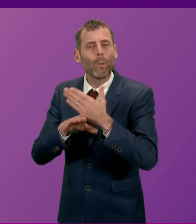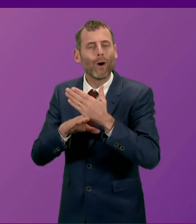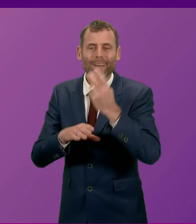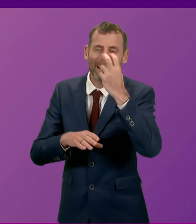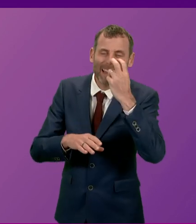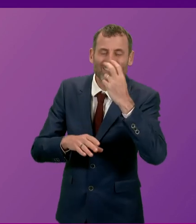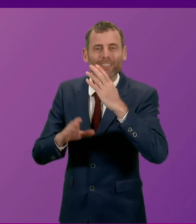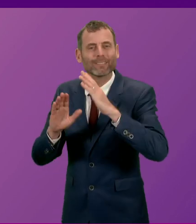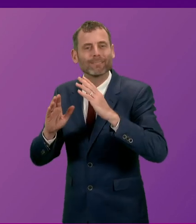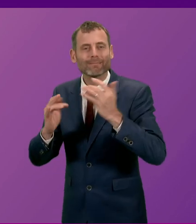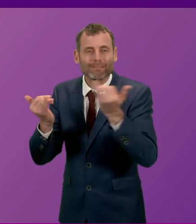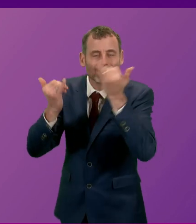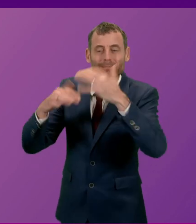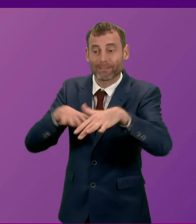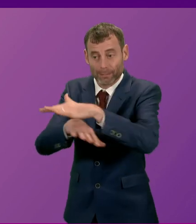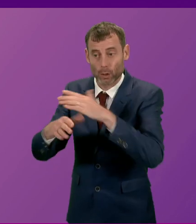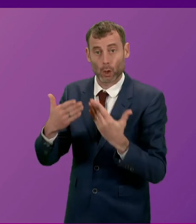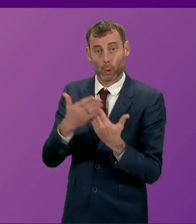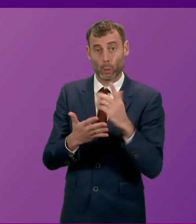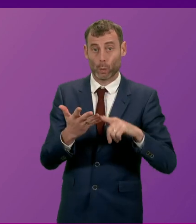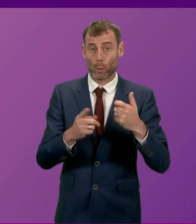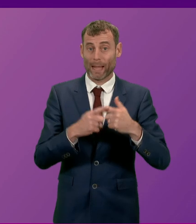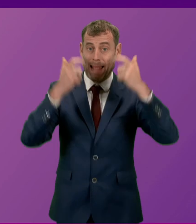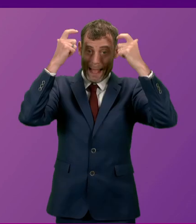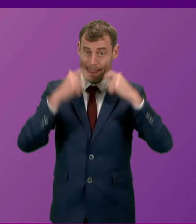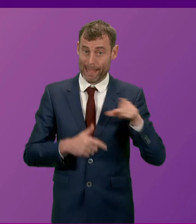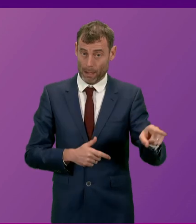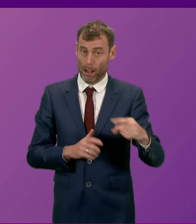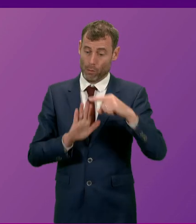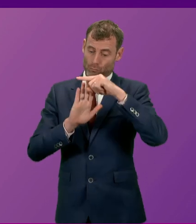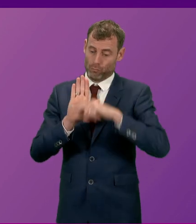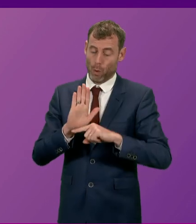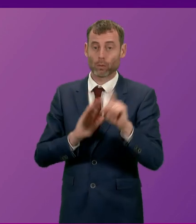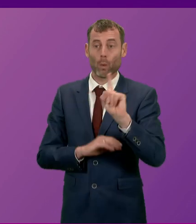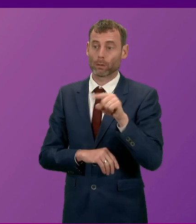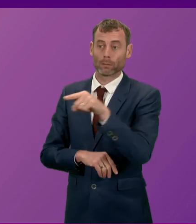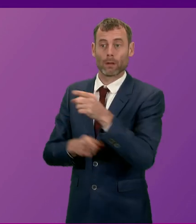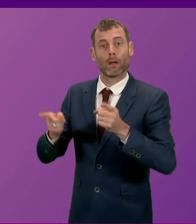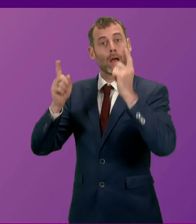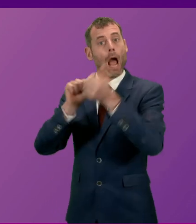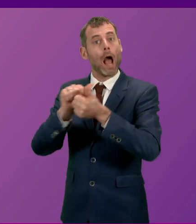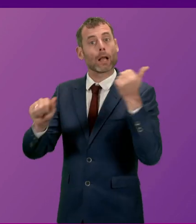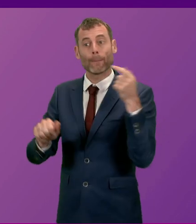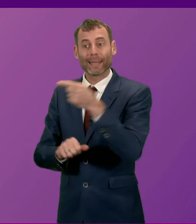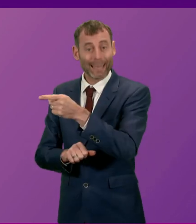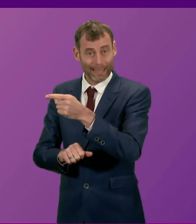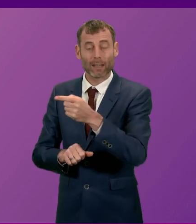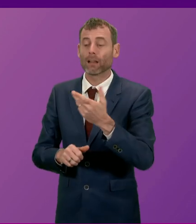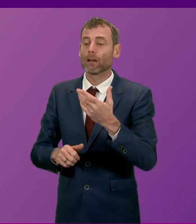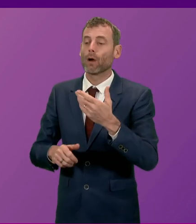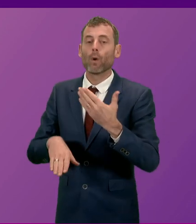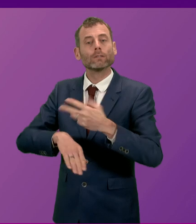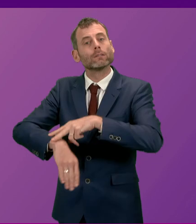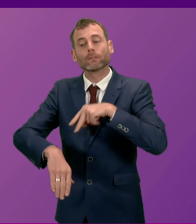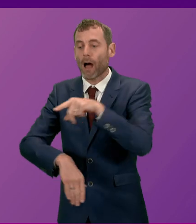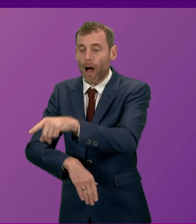UK legal framework that has come into force, requiring employers to pass all tips, gratuities and service